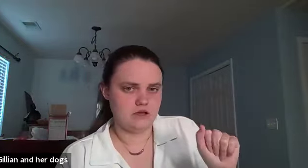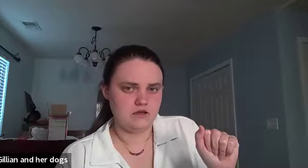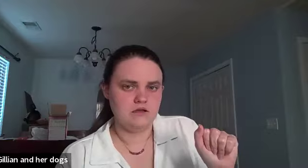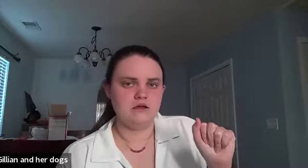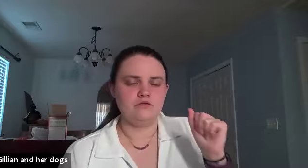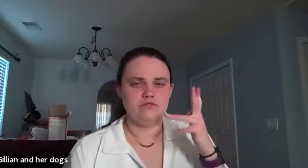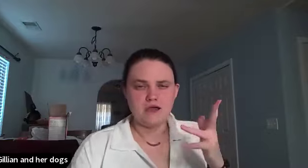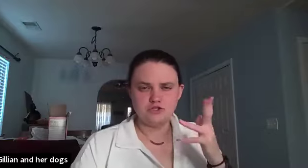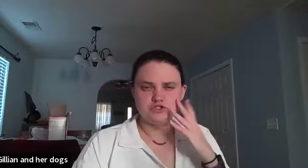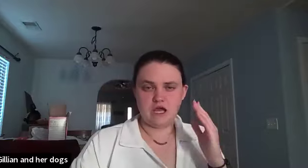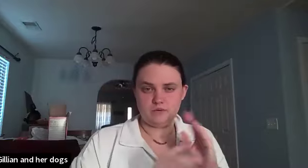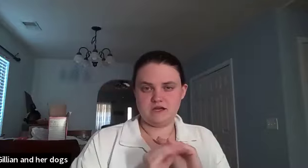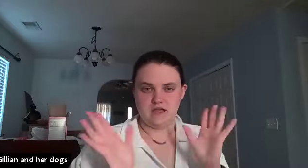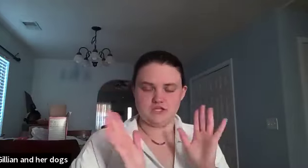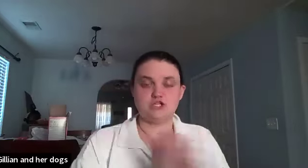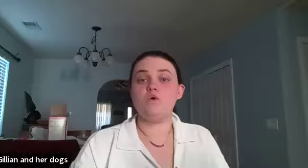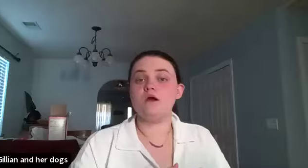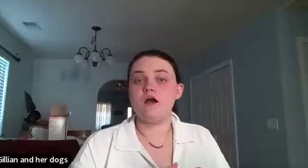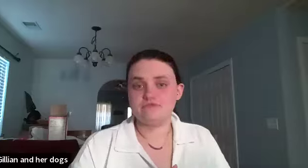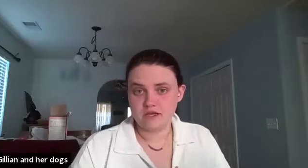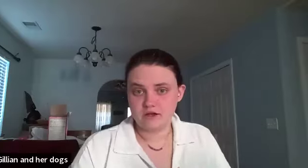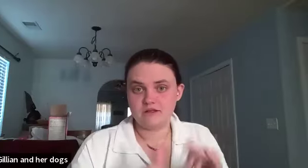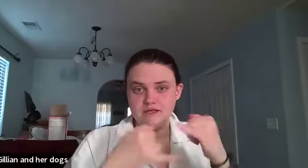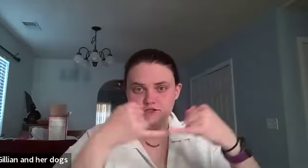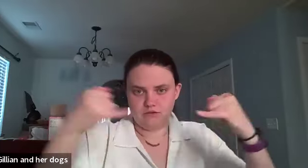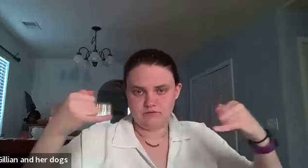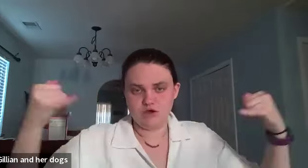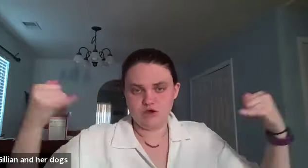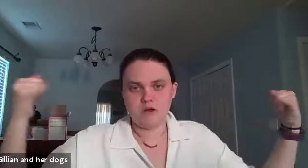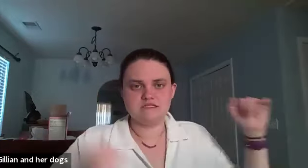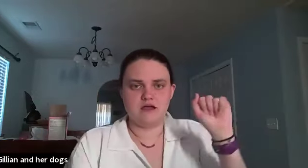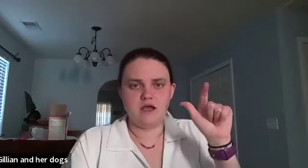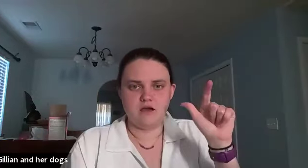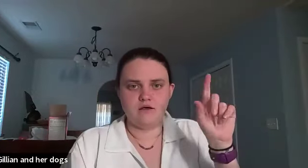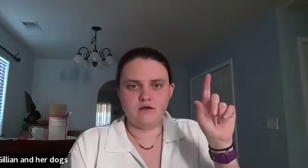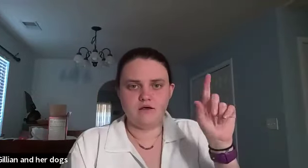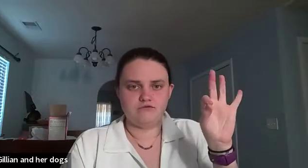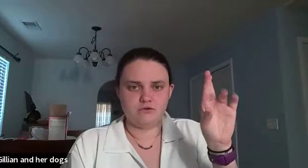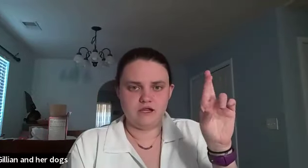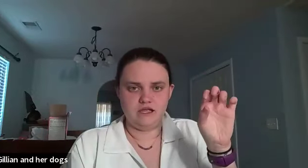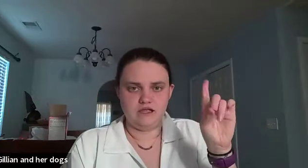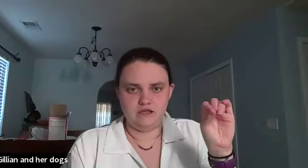carbonara. That usually helps kind of catch it. Or Alfredo, like you go pasta